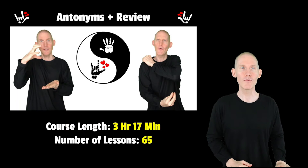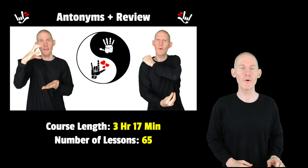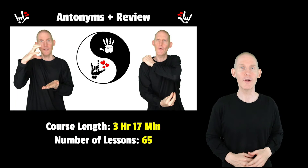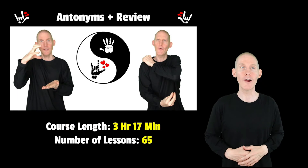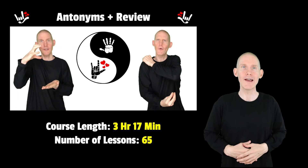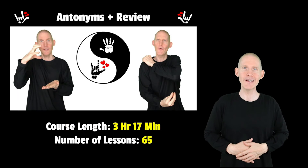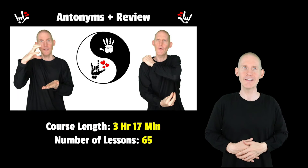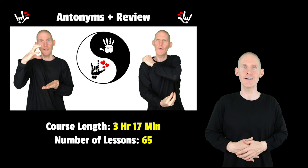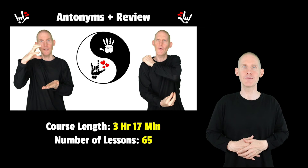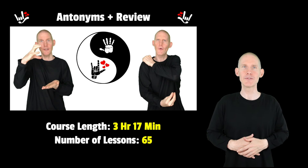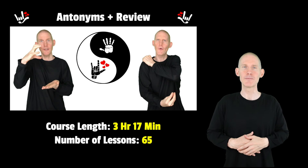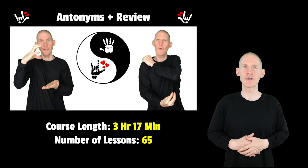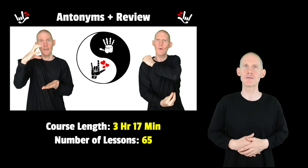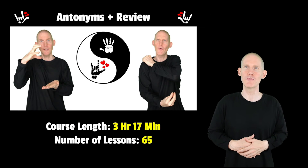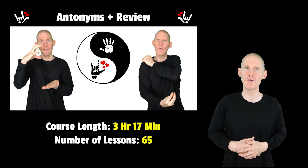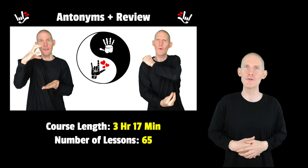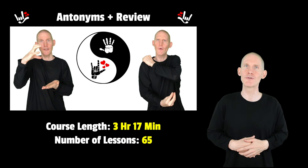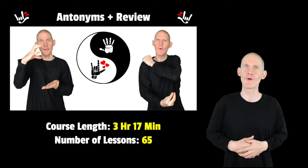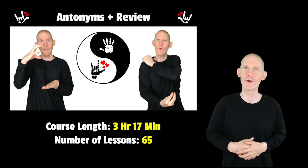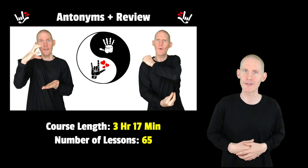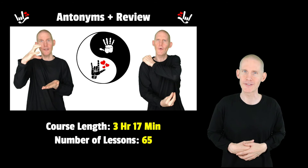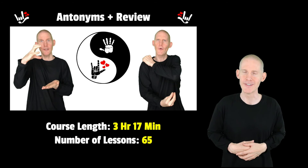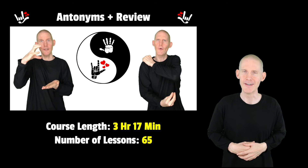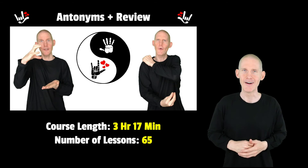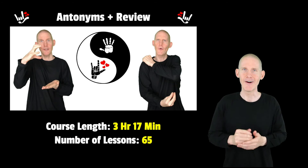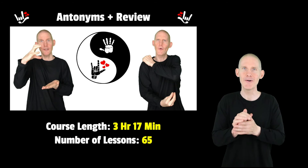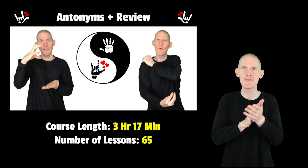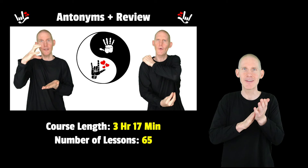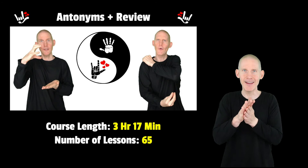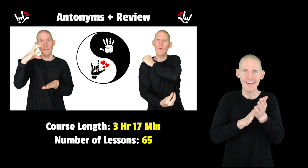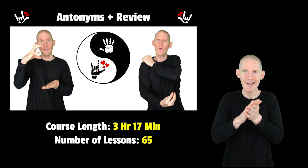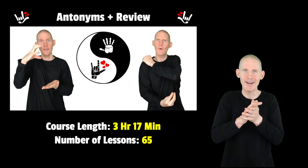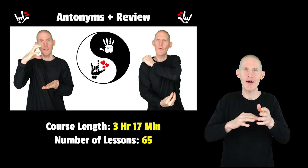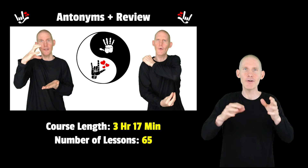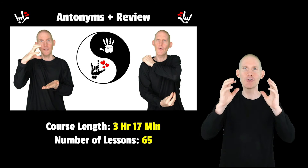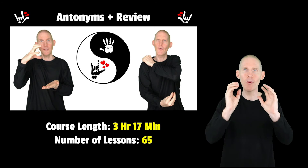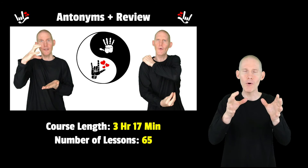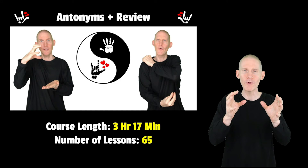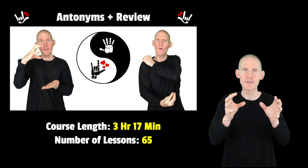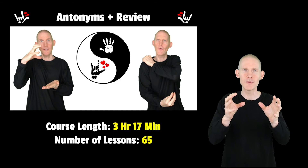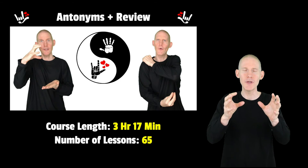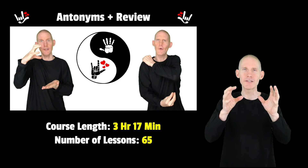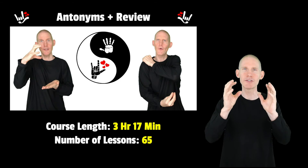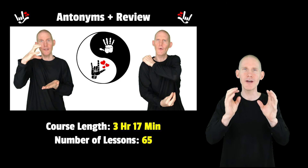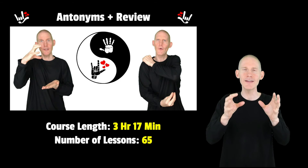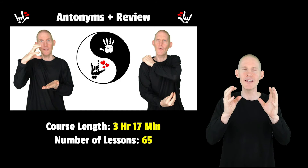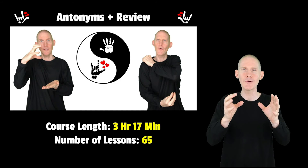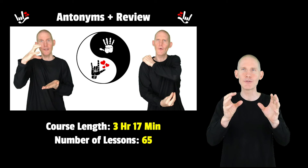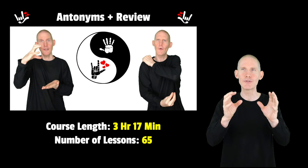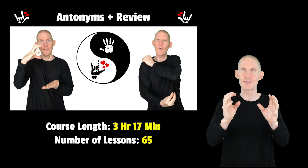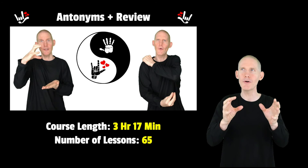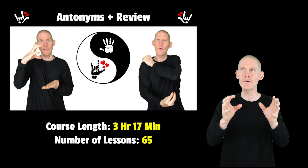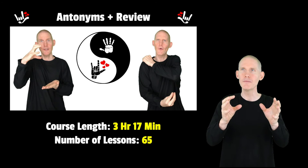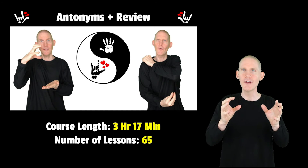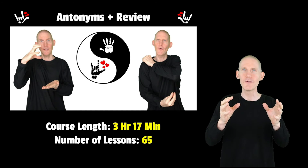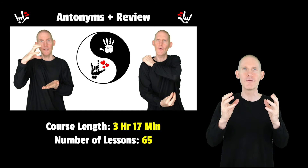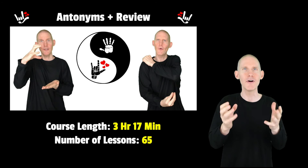for our Antonyms plus Review course. Okay, now our goal is to make sign language so